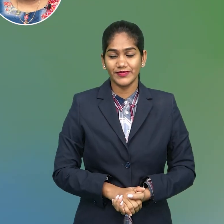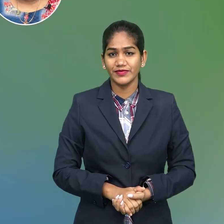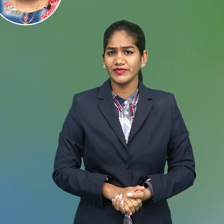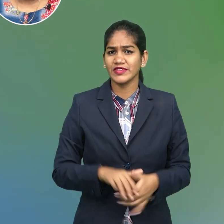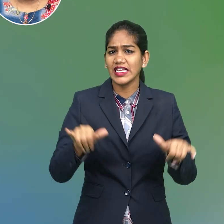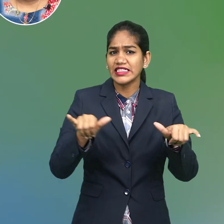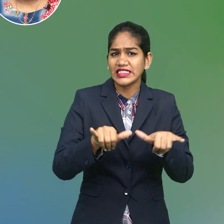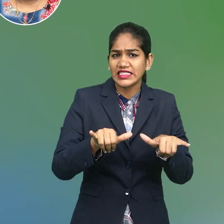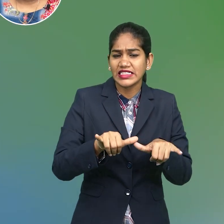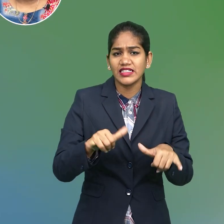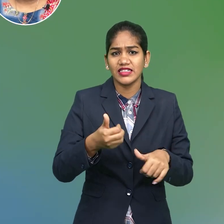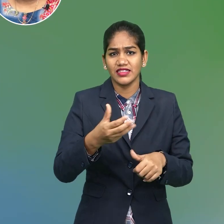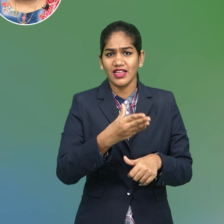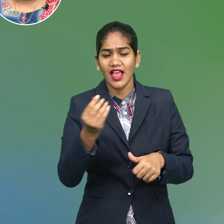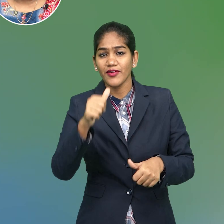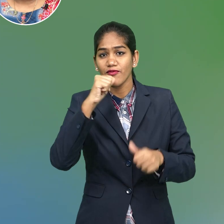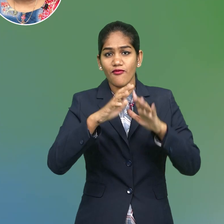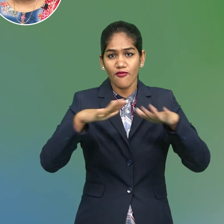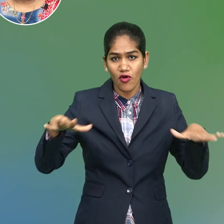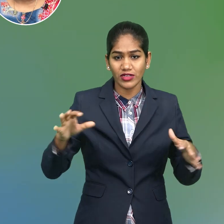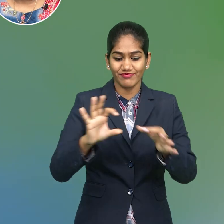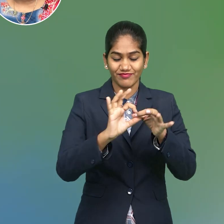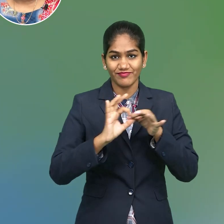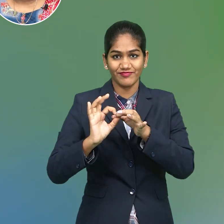The land and water relationship.